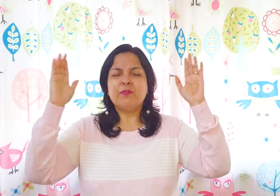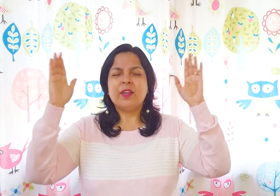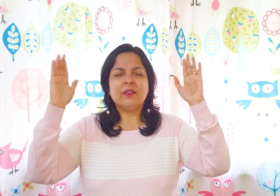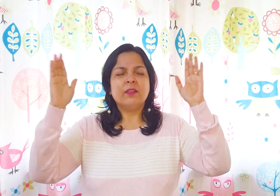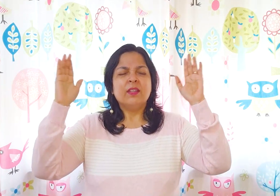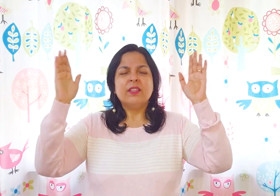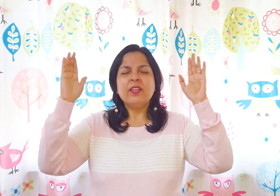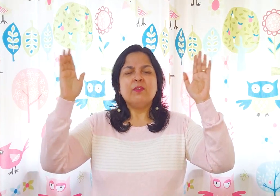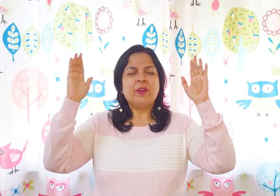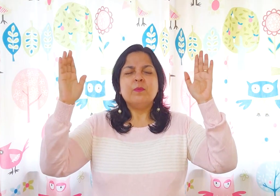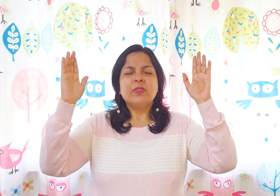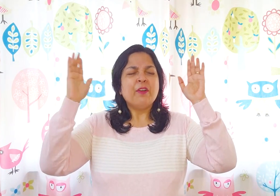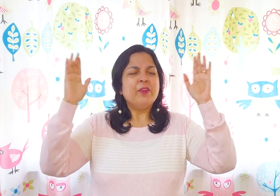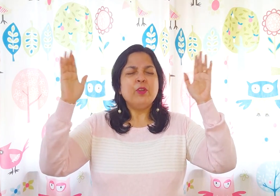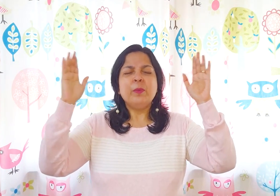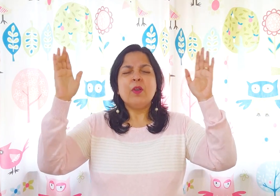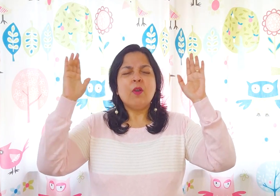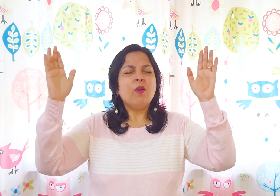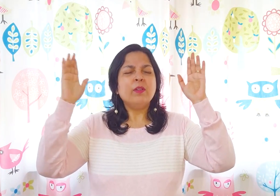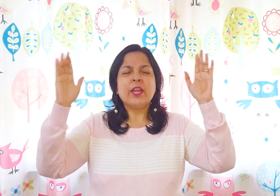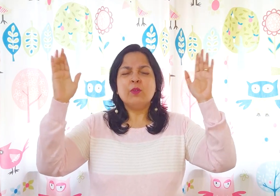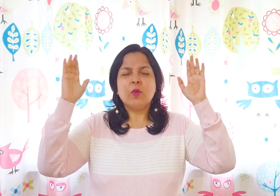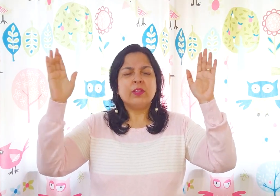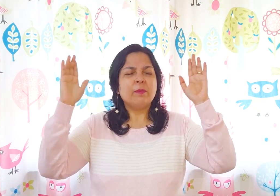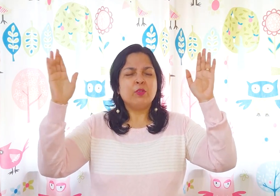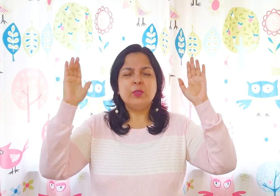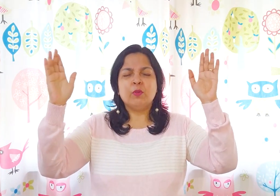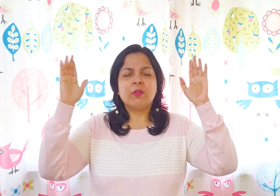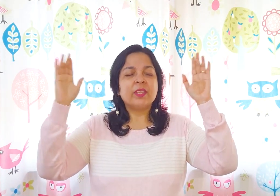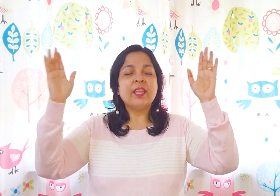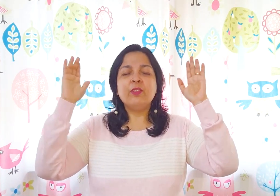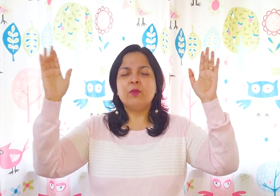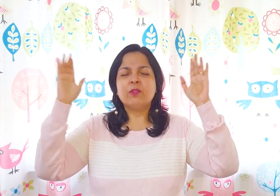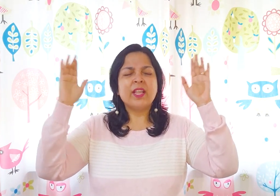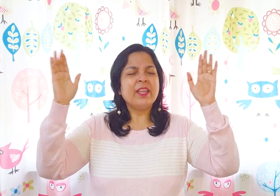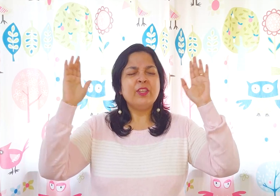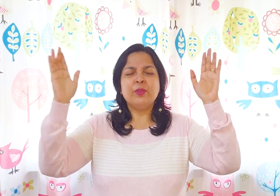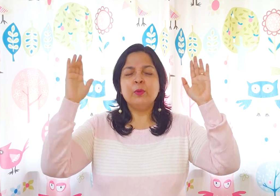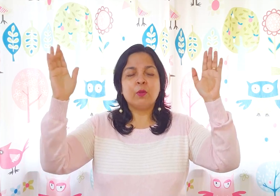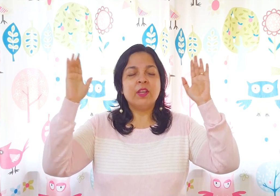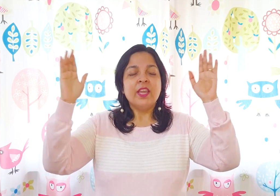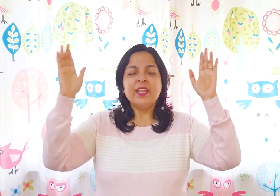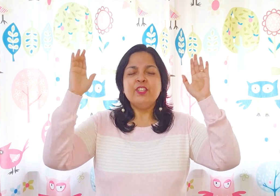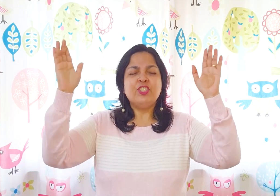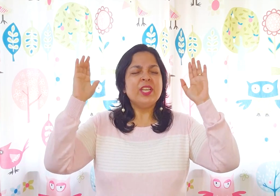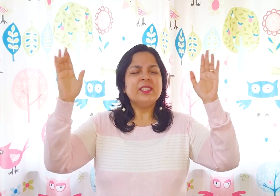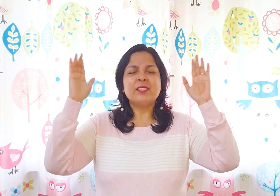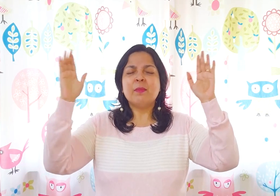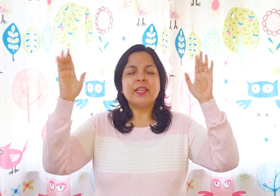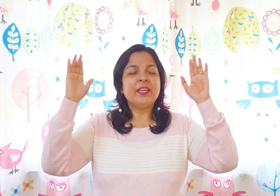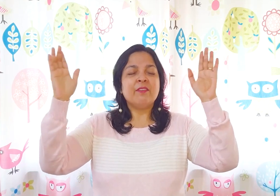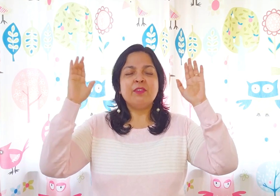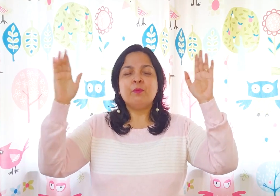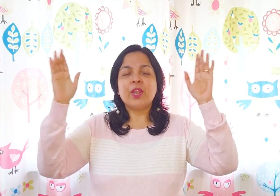Thank you, Father. Thank you, Father. They are free to be all that you want them to be, O Lord. Thank you, Lord. Thank you, Lord. In